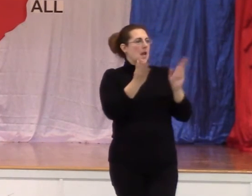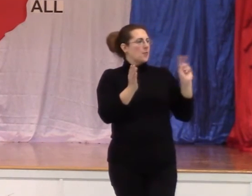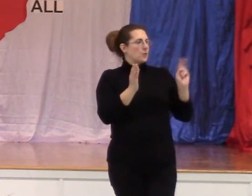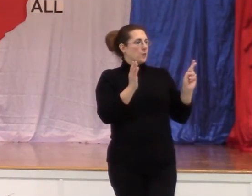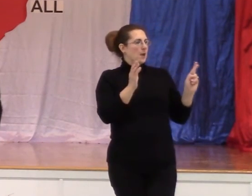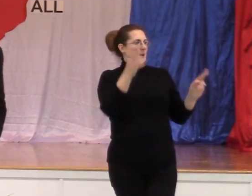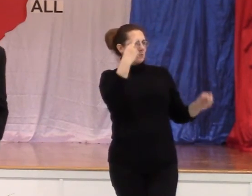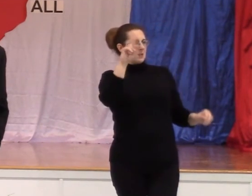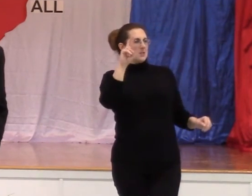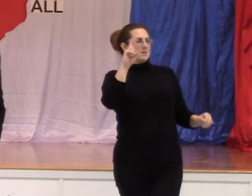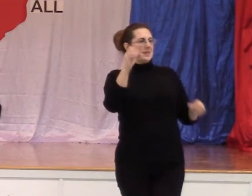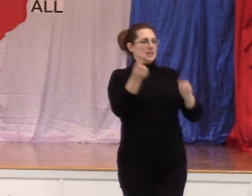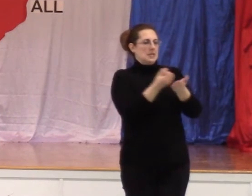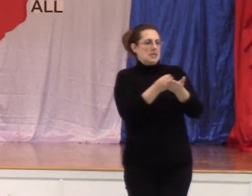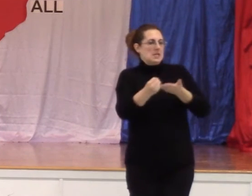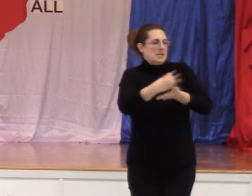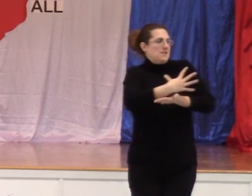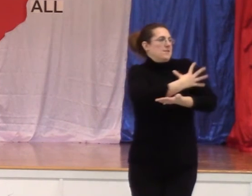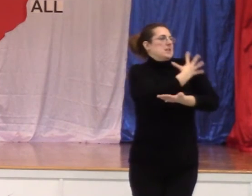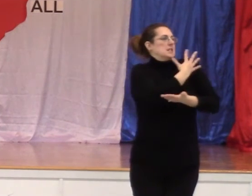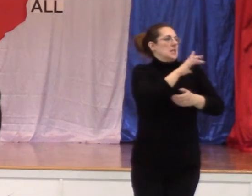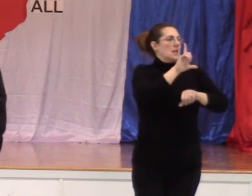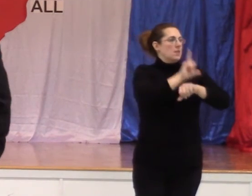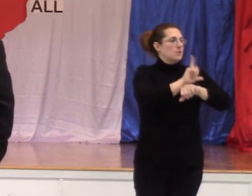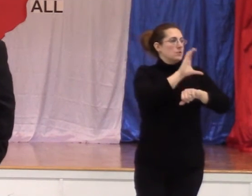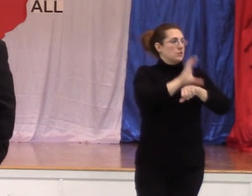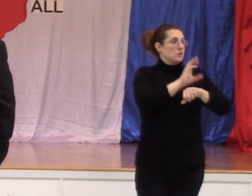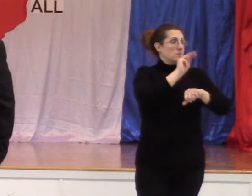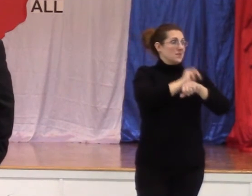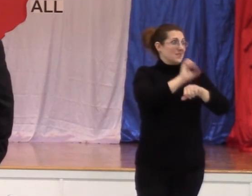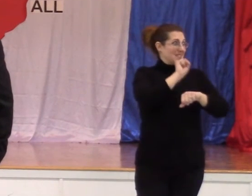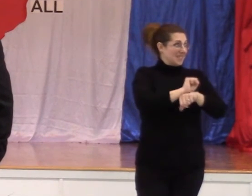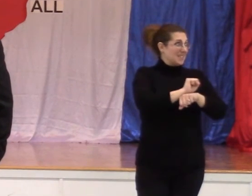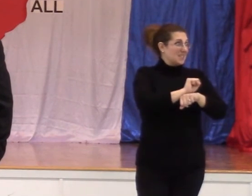of infested even the Lutheran Church Missouri Synod.